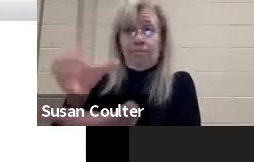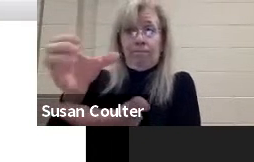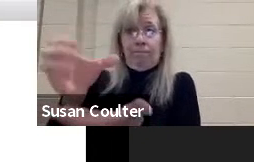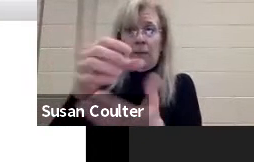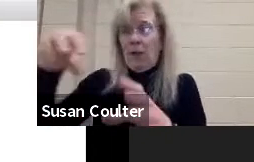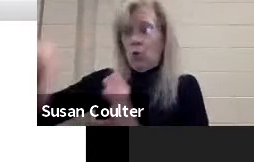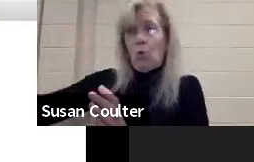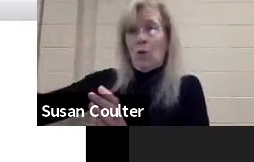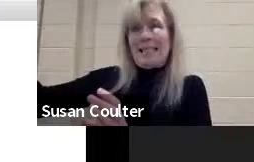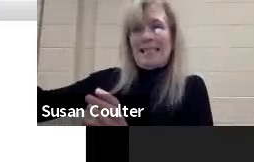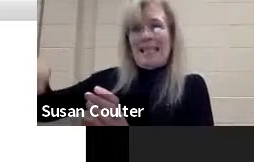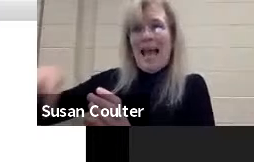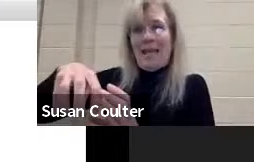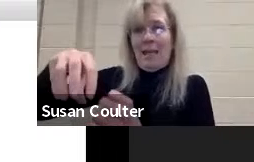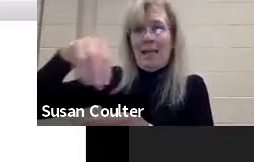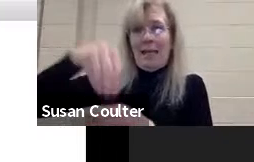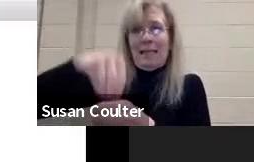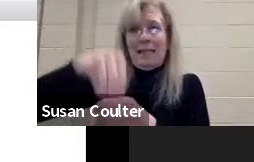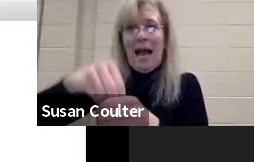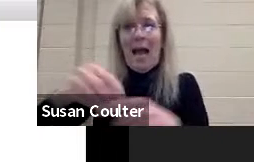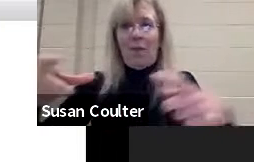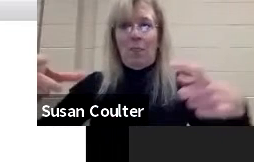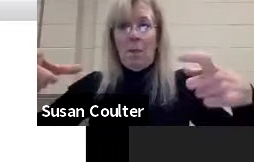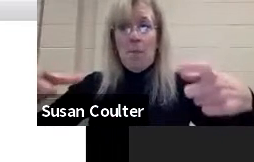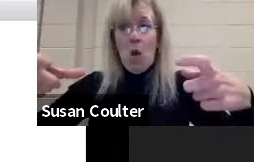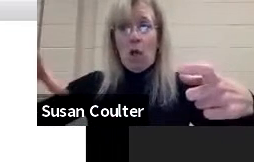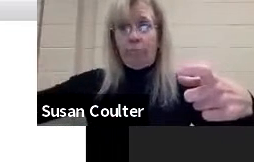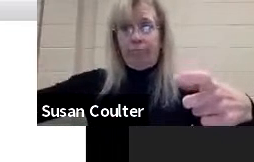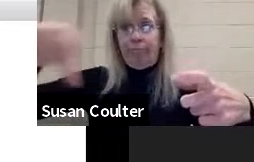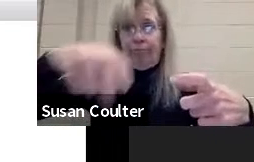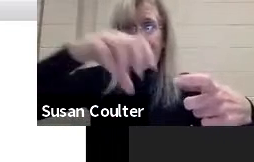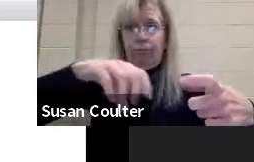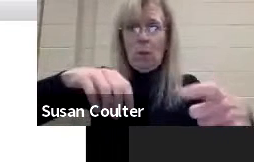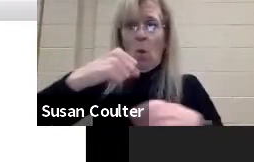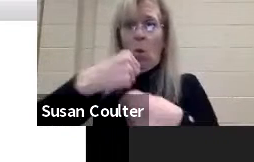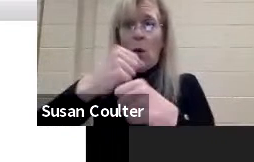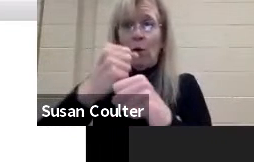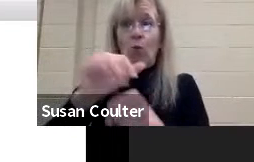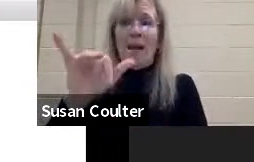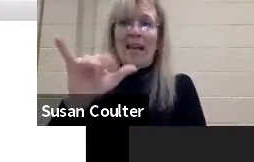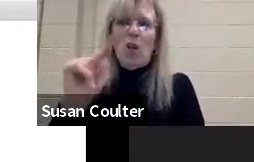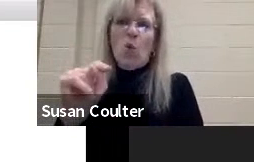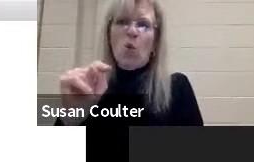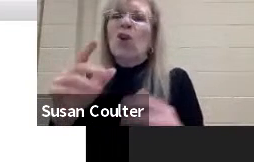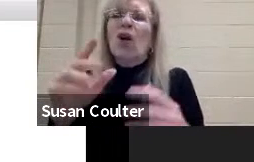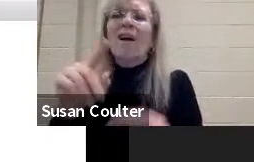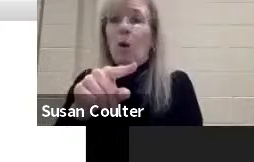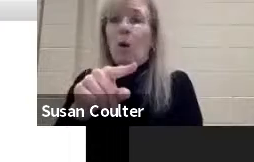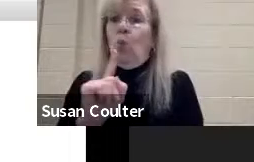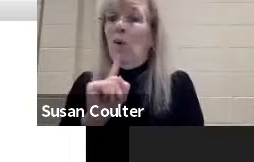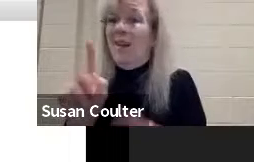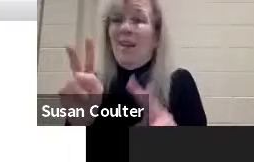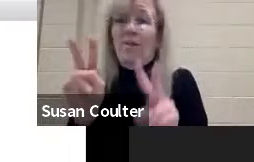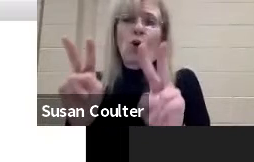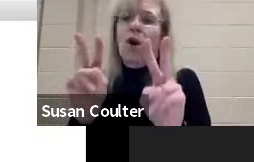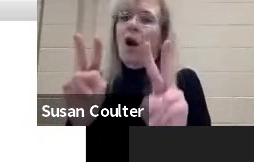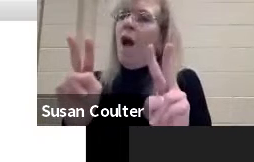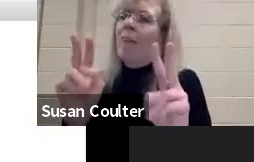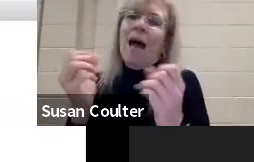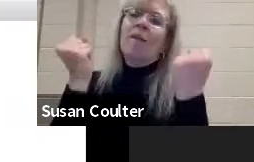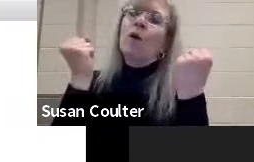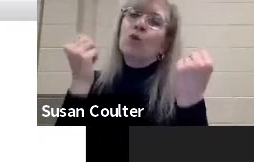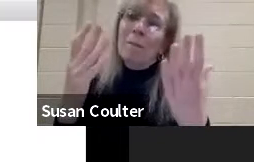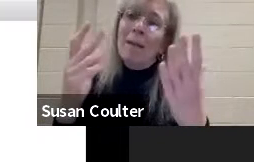jars that you can set inside the pot. You make yogurt. Really, if you